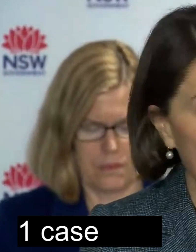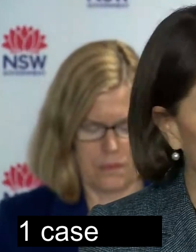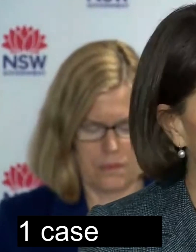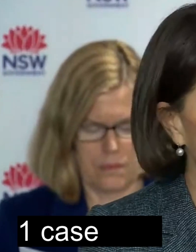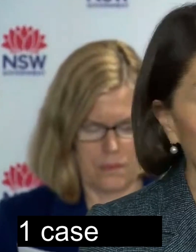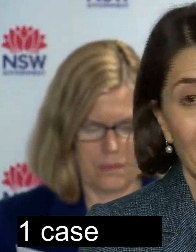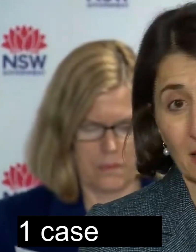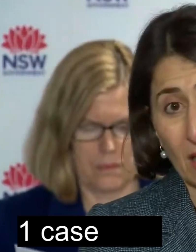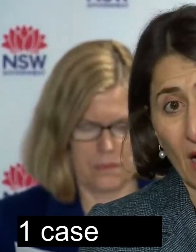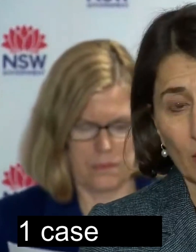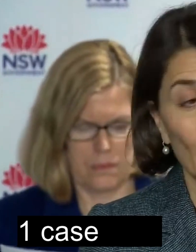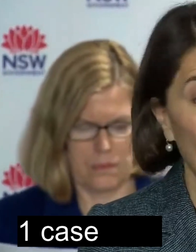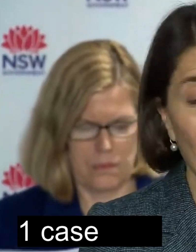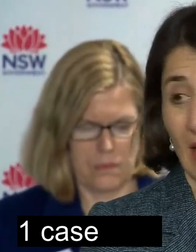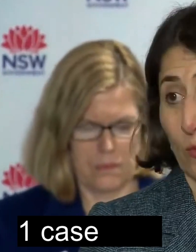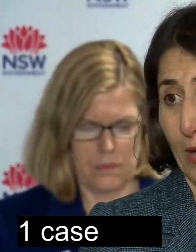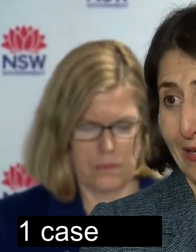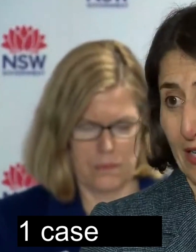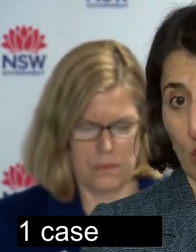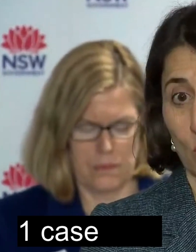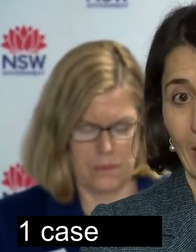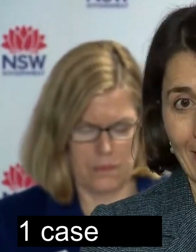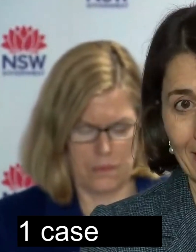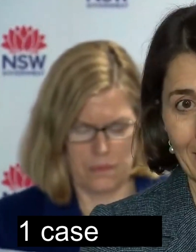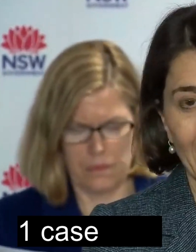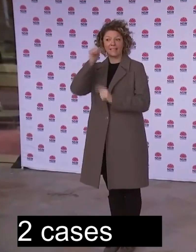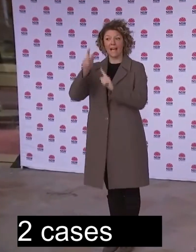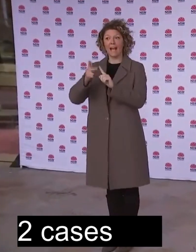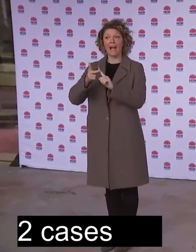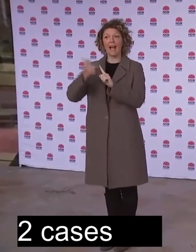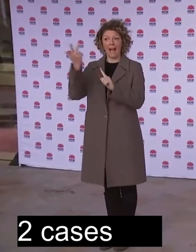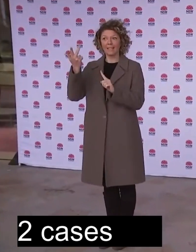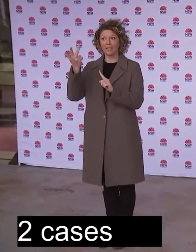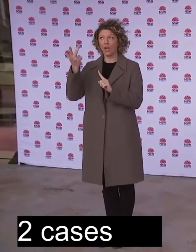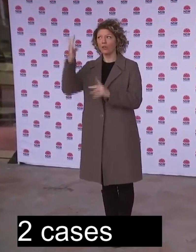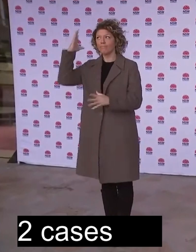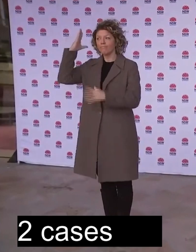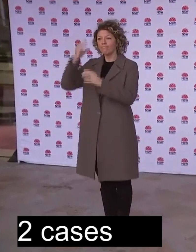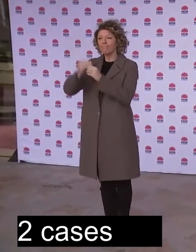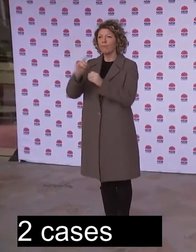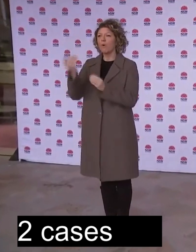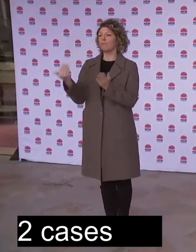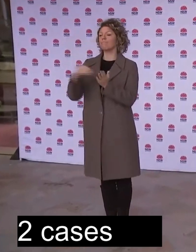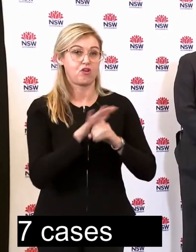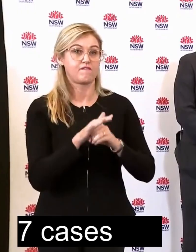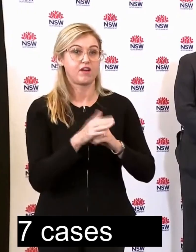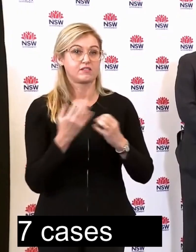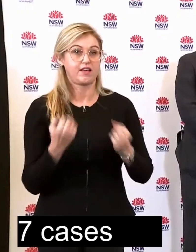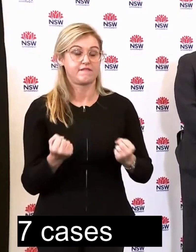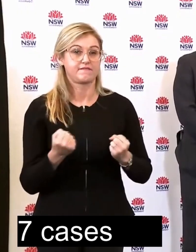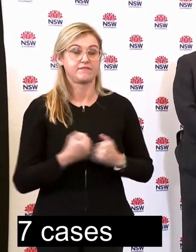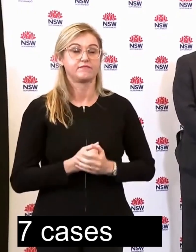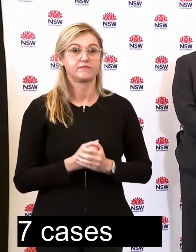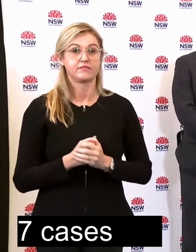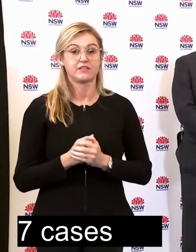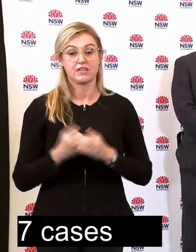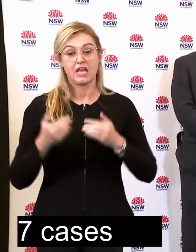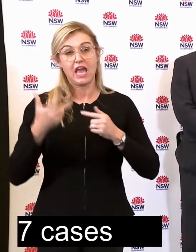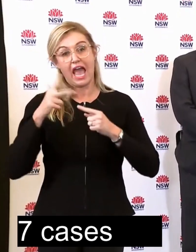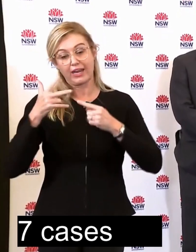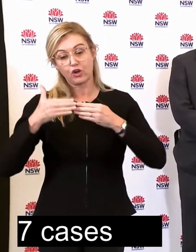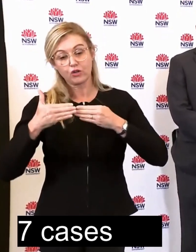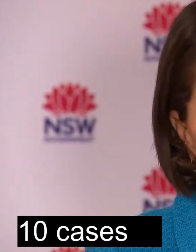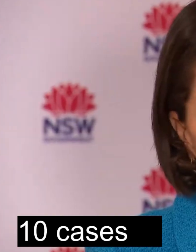Now, since 8 p.m. last night, we have had one additional case. We had two additional cases. And we've had an additional